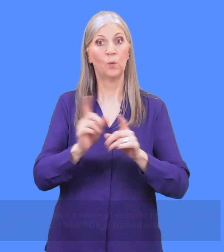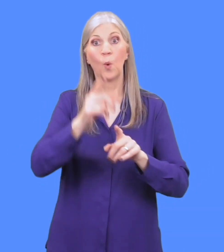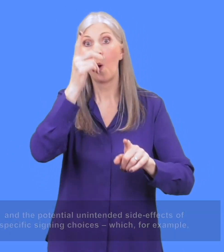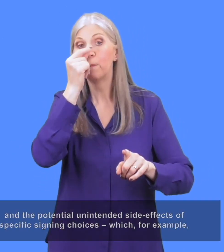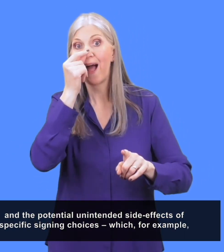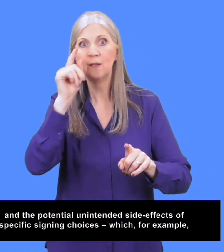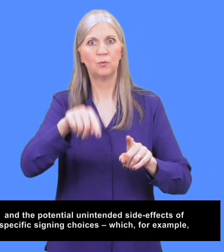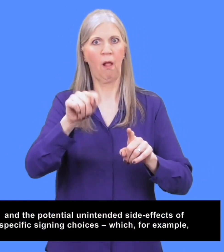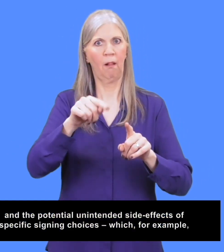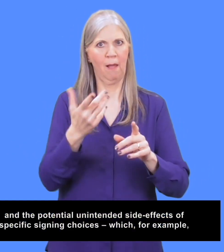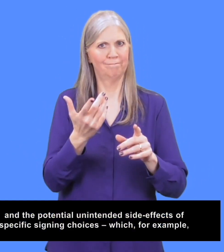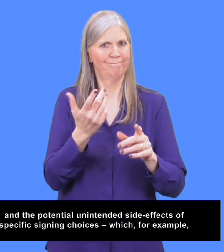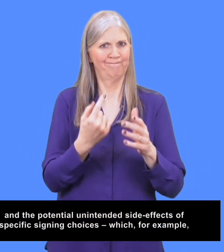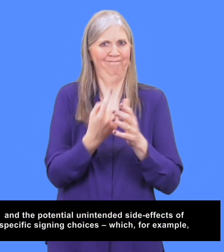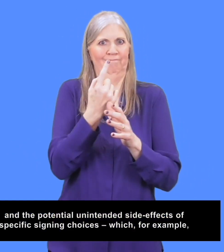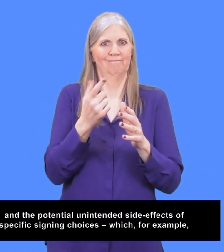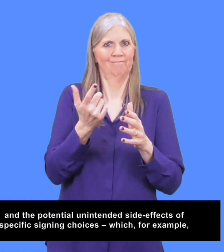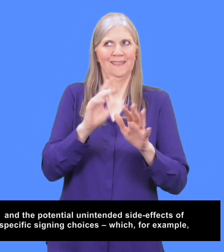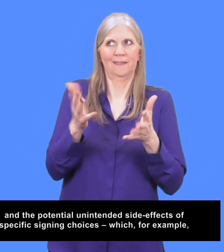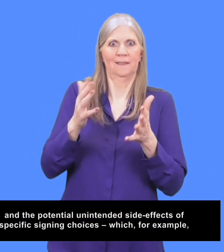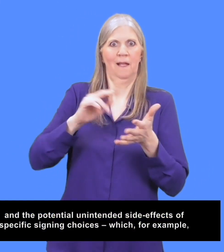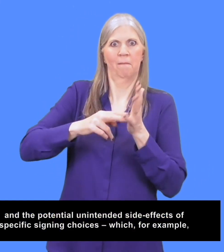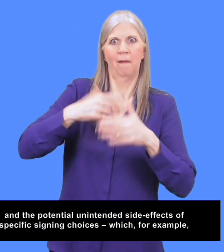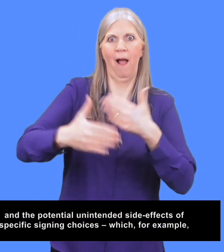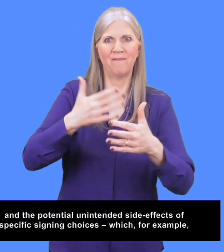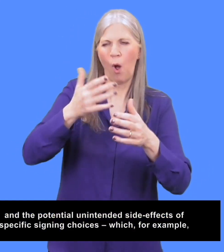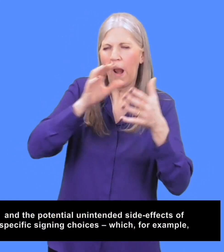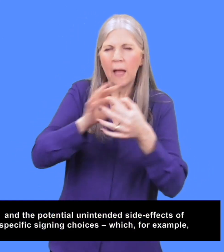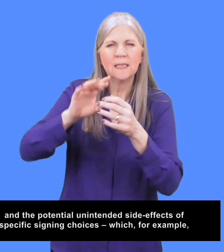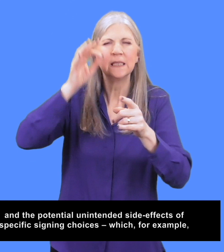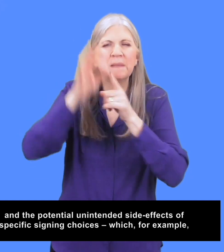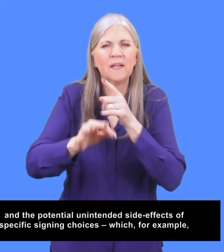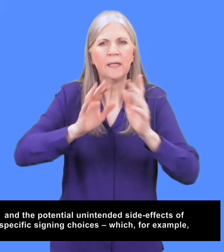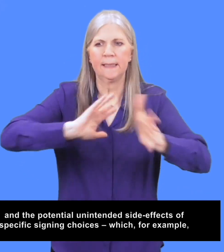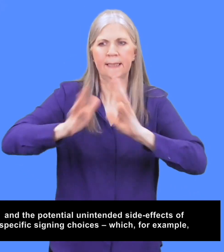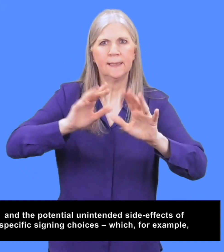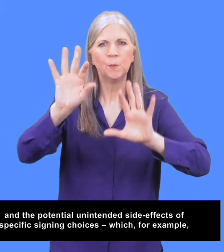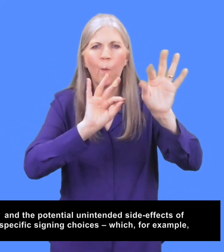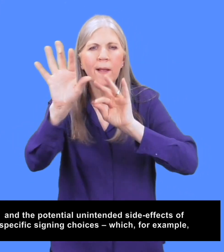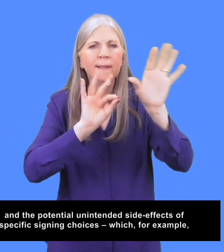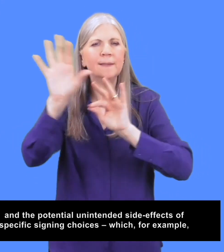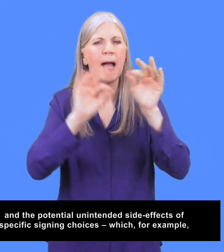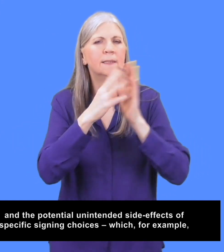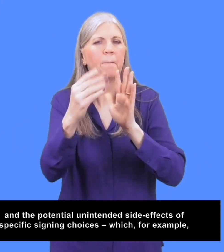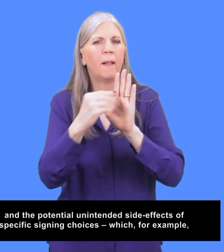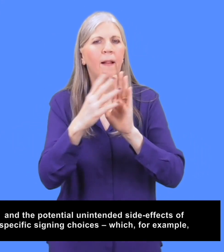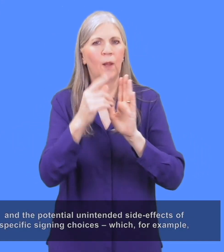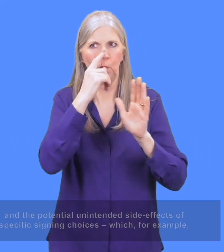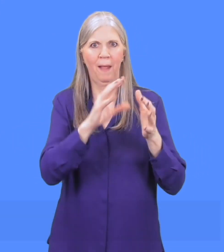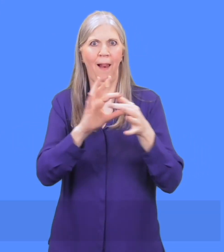potential unintended side effects of specific signing choices, which, for example, could lead to